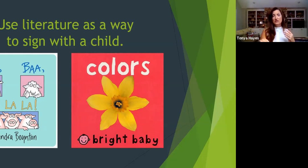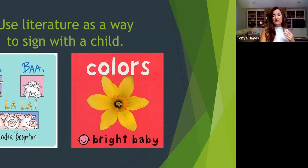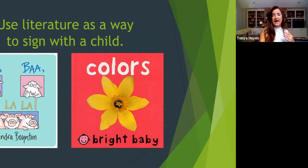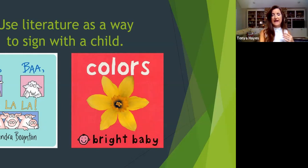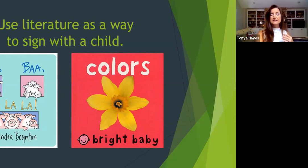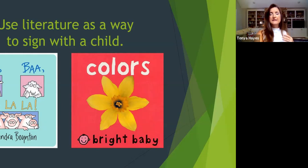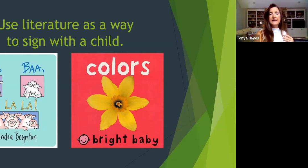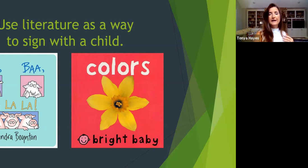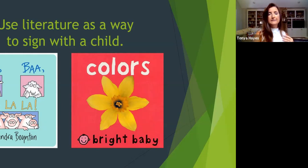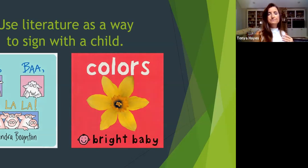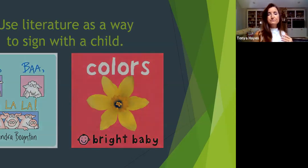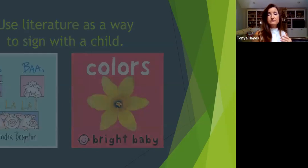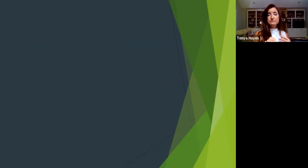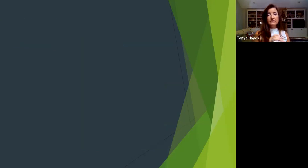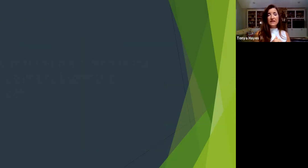match and all of that.